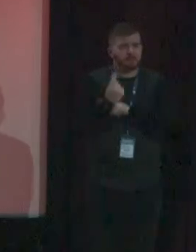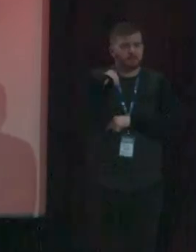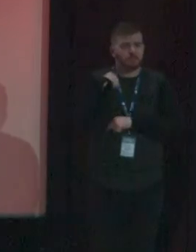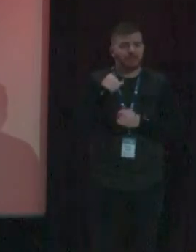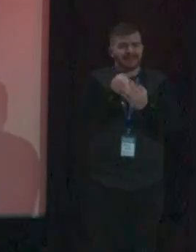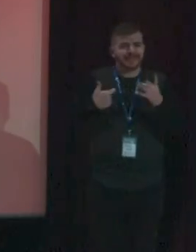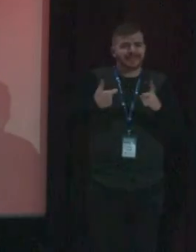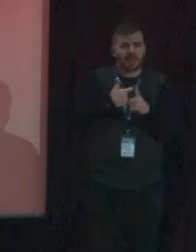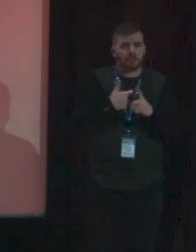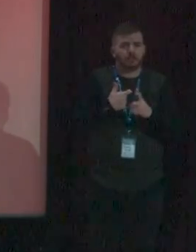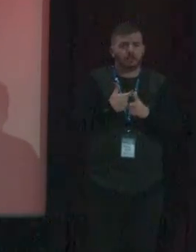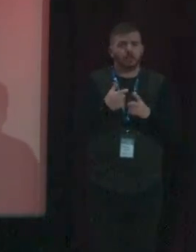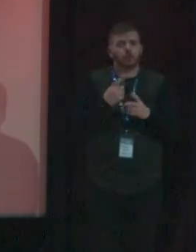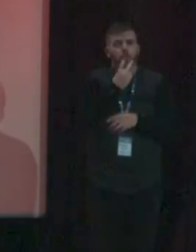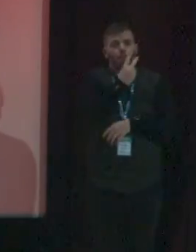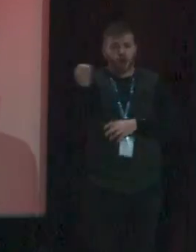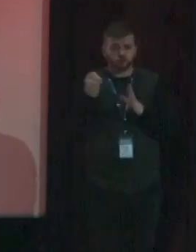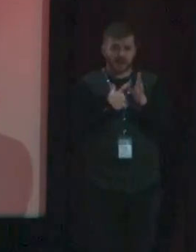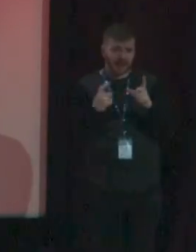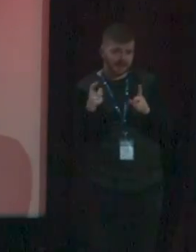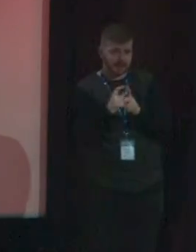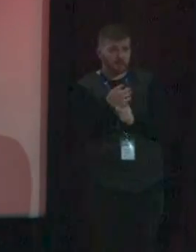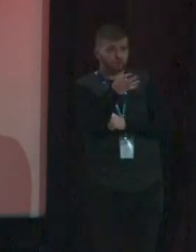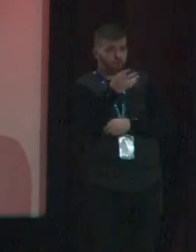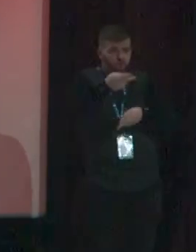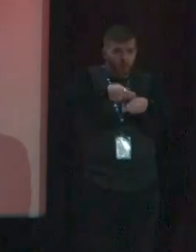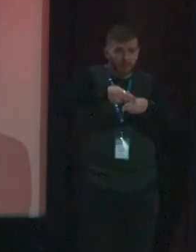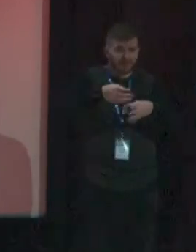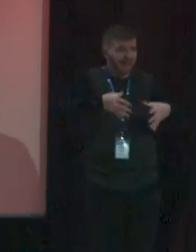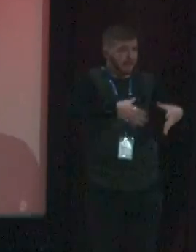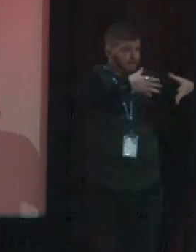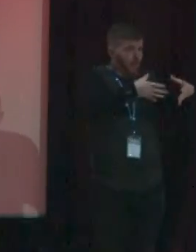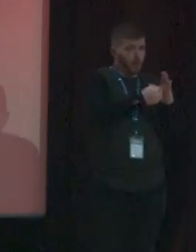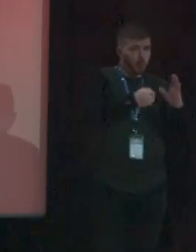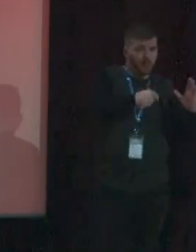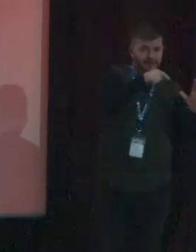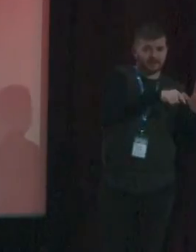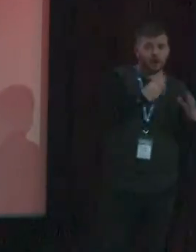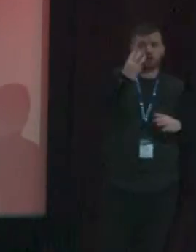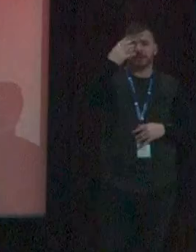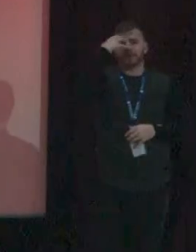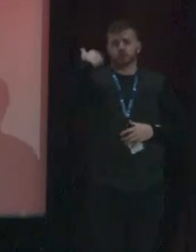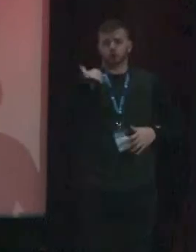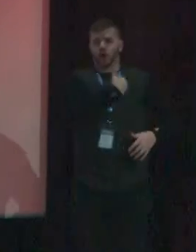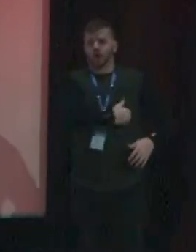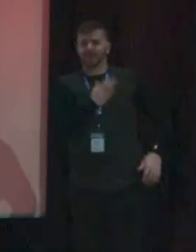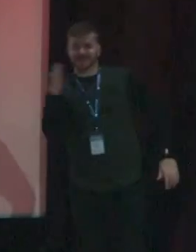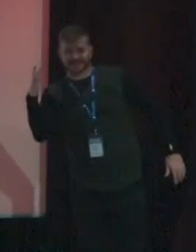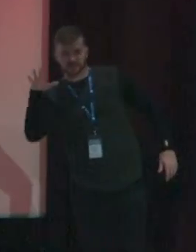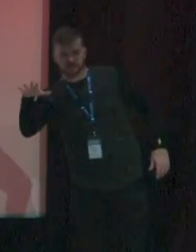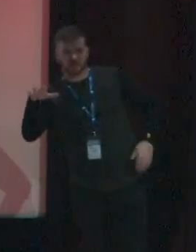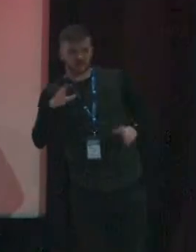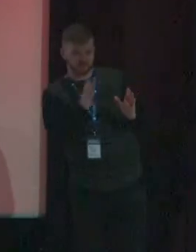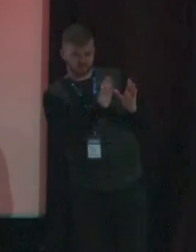in the Silk Road of 200 AD. So you've got the Roman Empire on the western end, and you've got Three Kingdoms China on the eastern end, and all